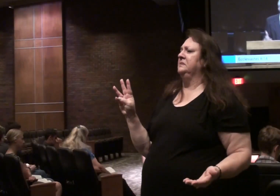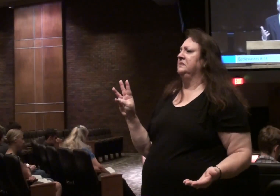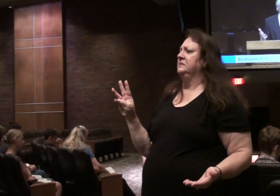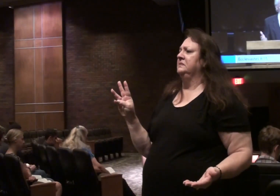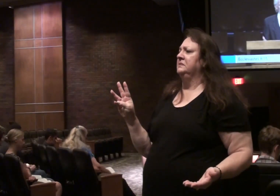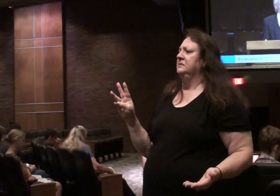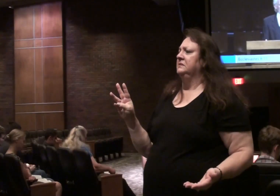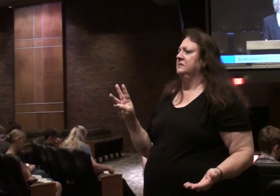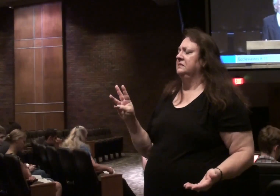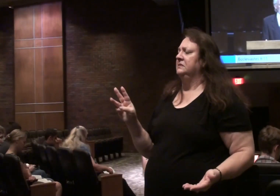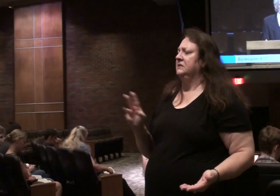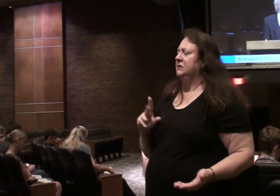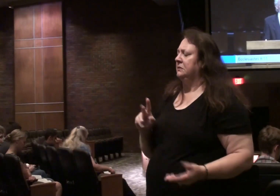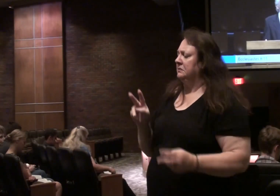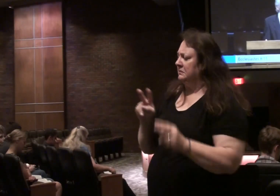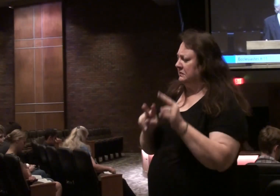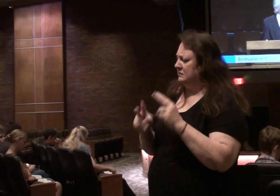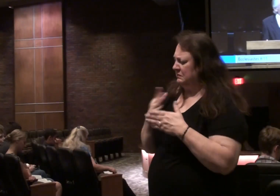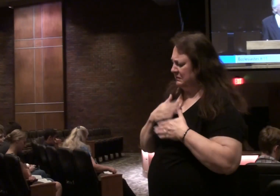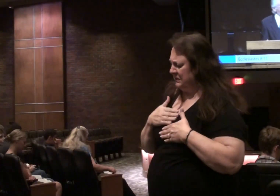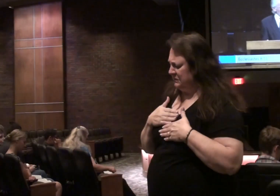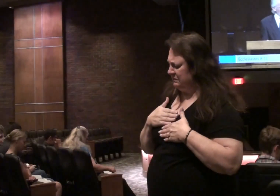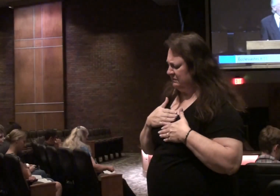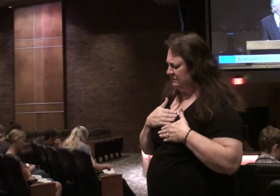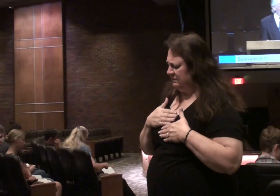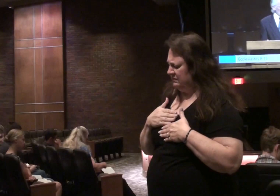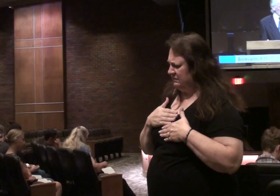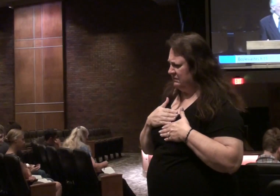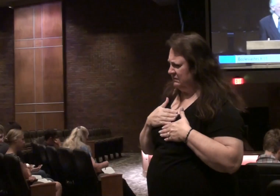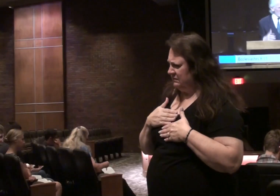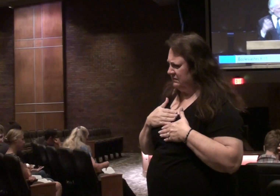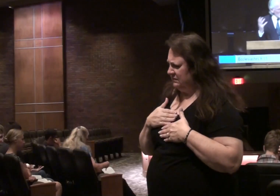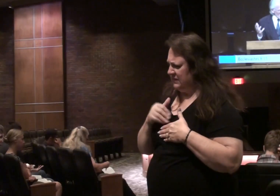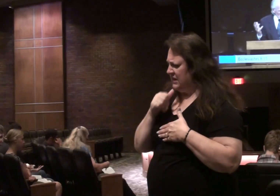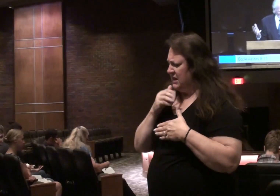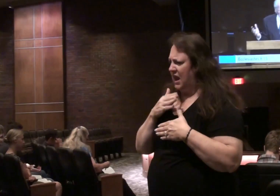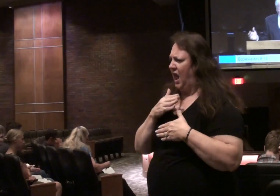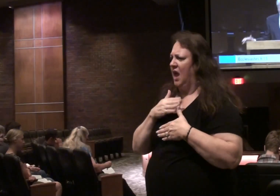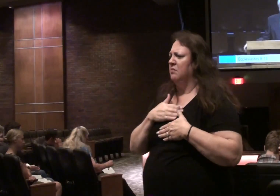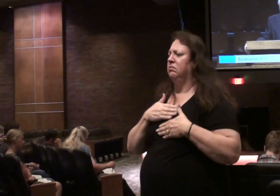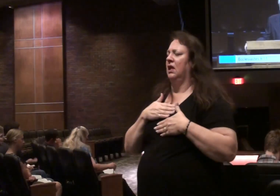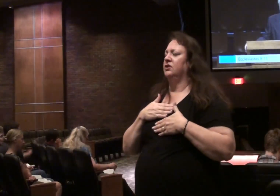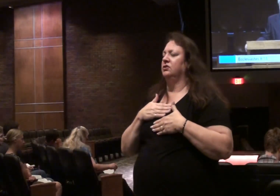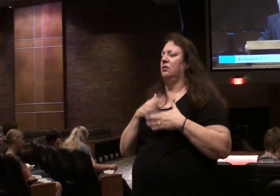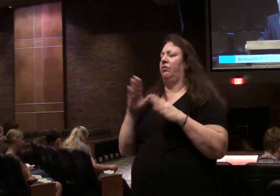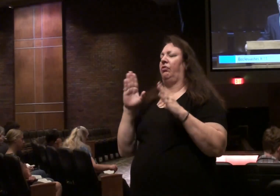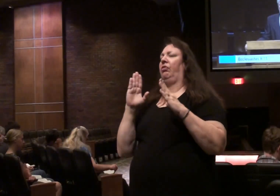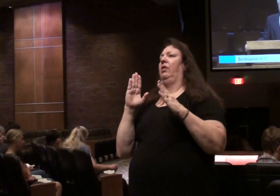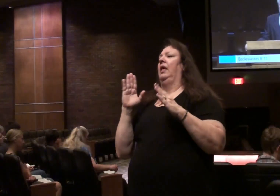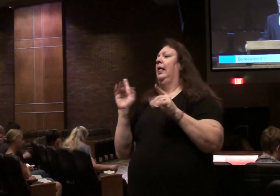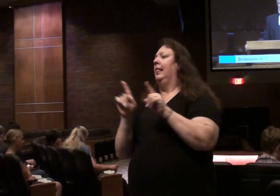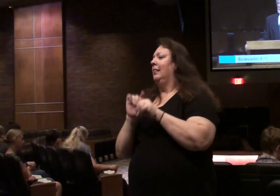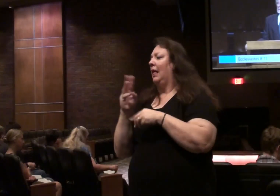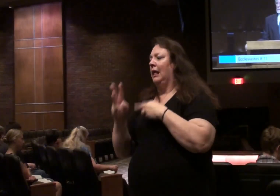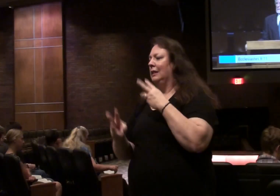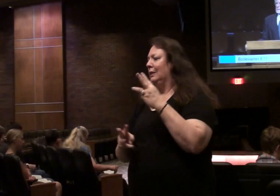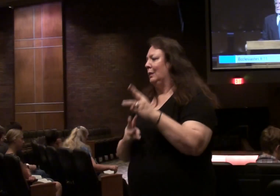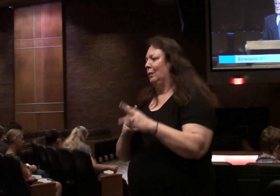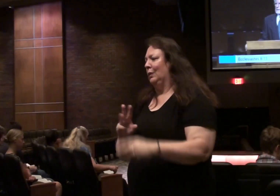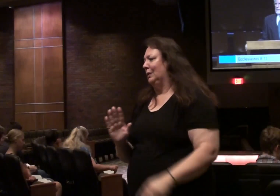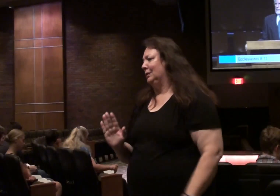So I commended pleasure. But wait a minute. Not pleasure, the hedonistic lifestyle like the world